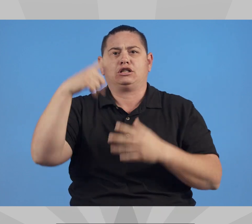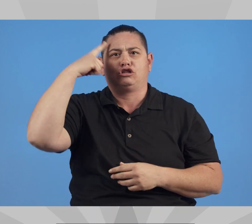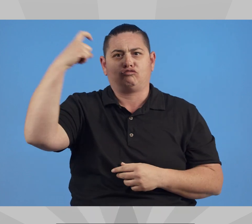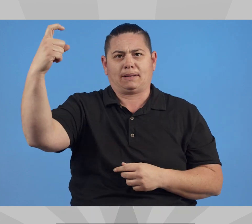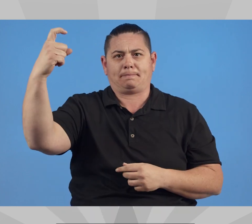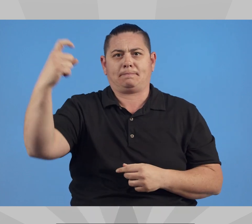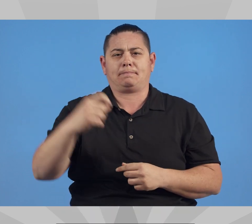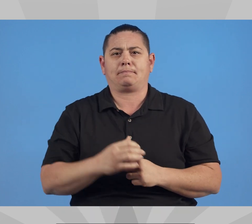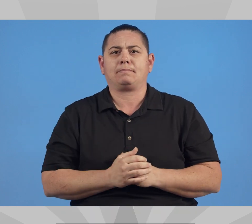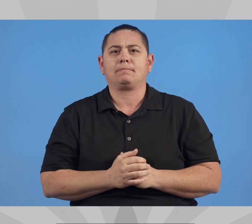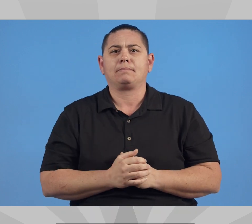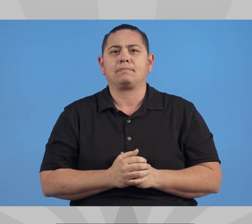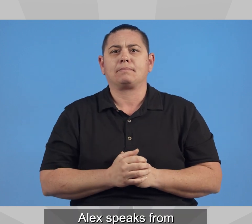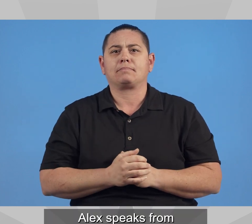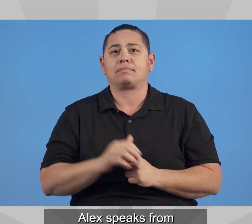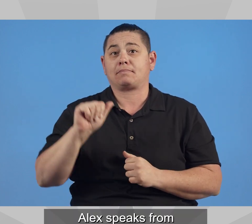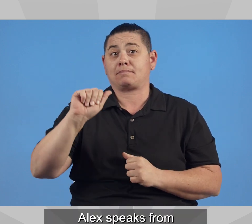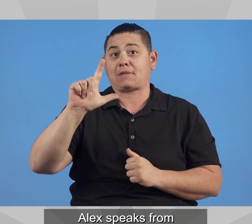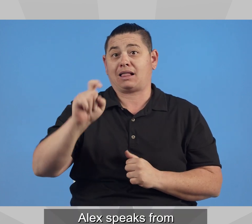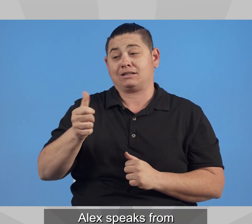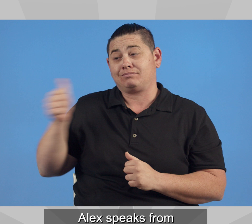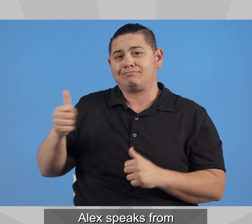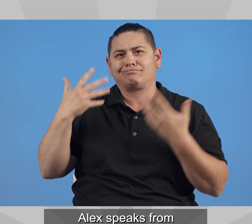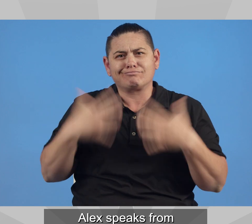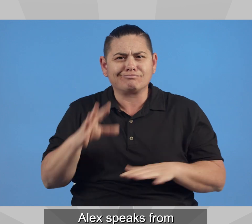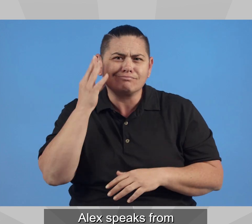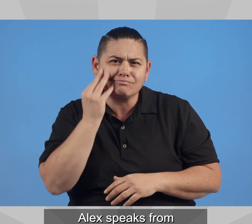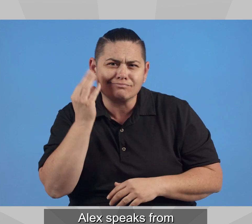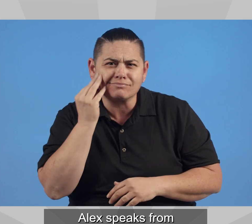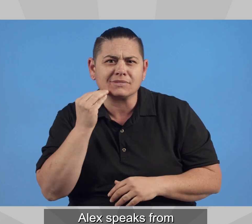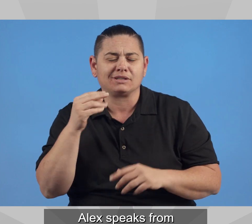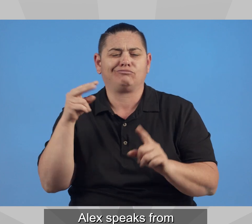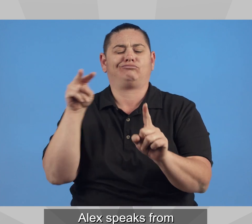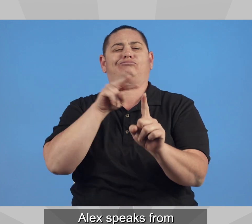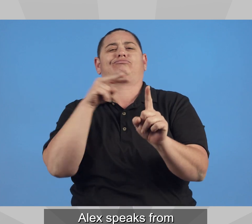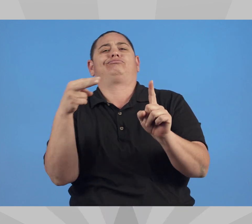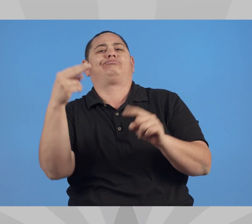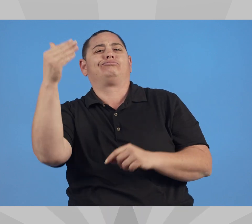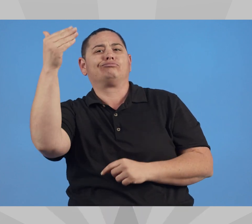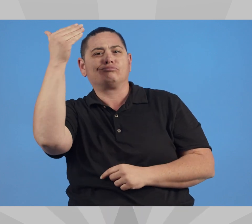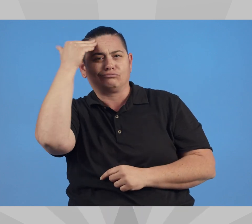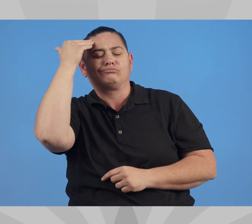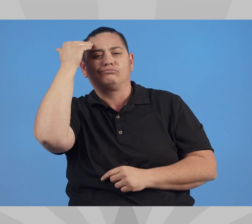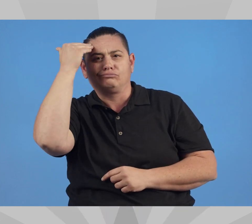Where others may lack, Alex speaks from experience and perspective.